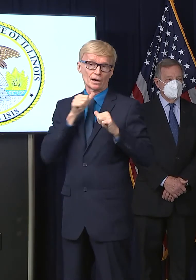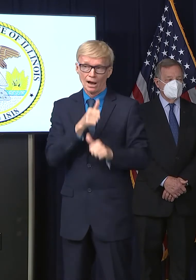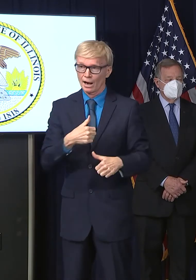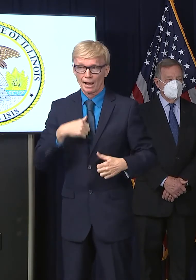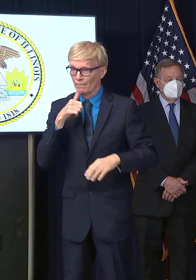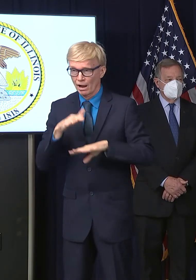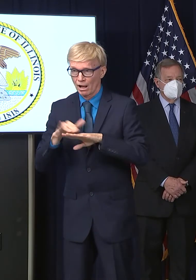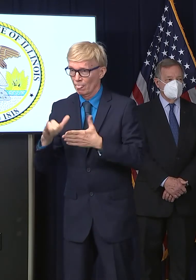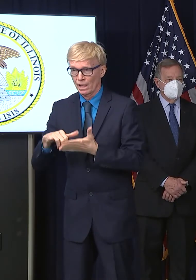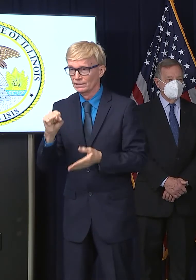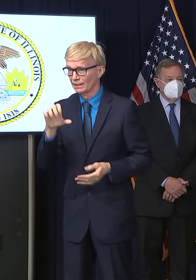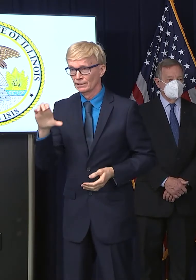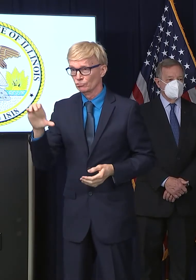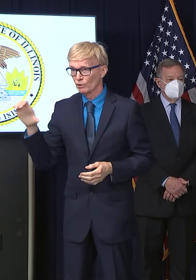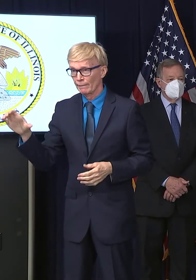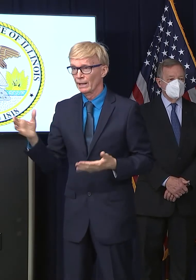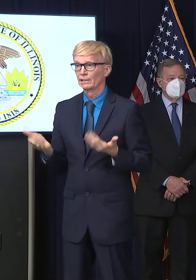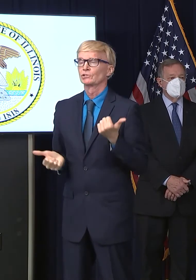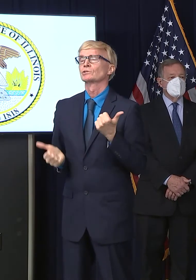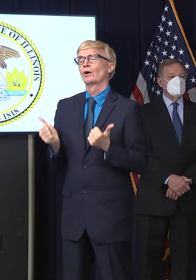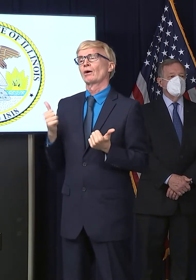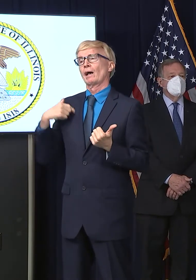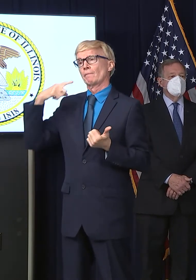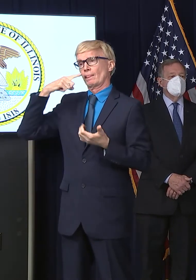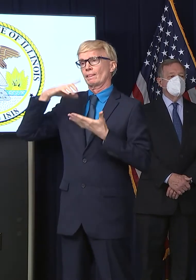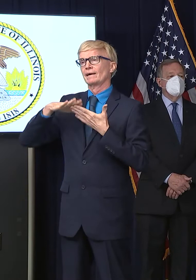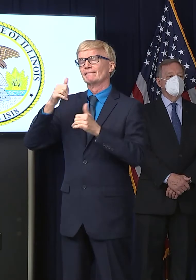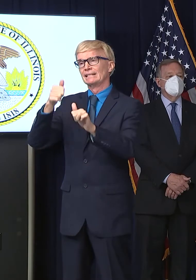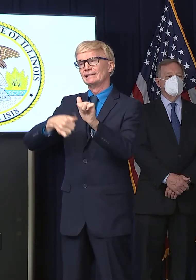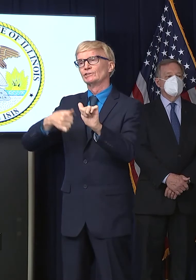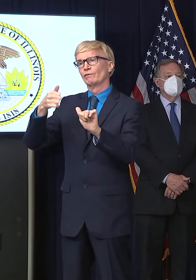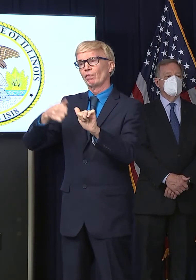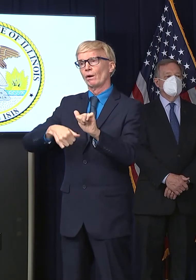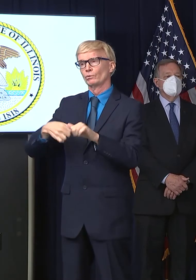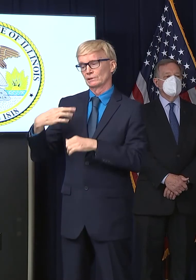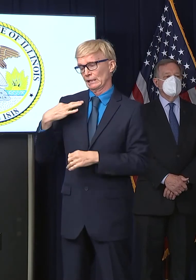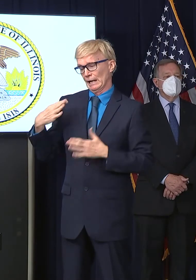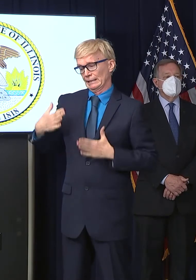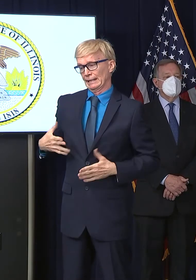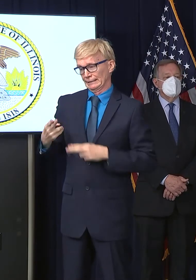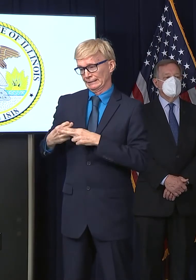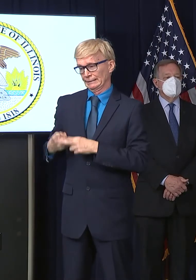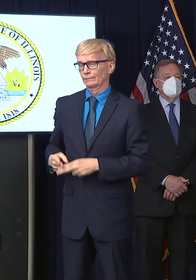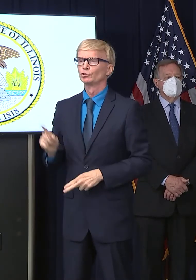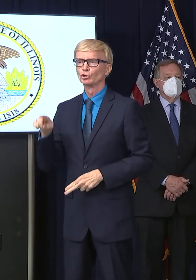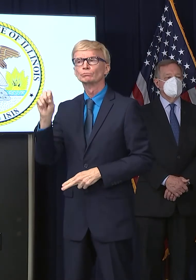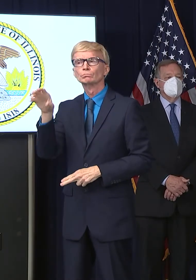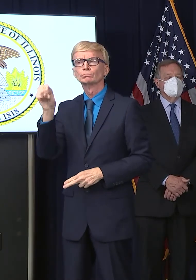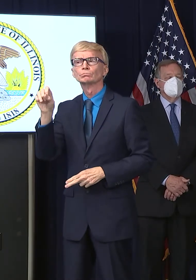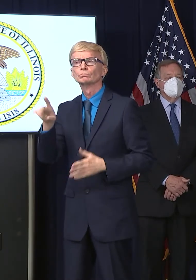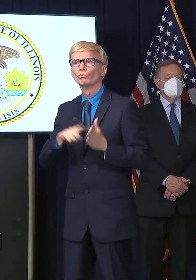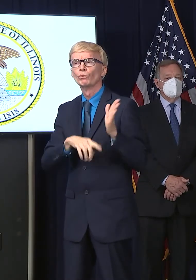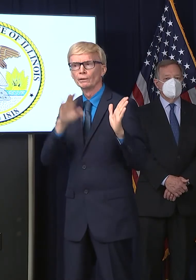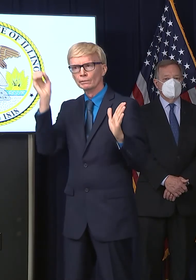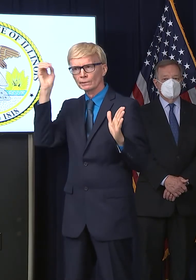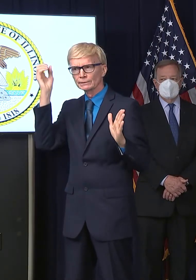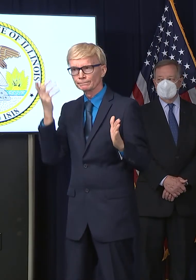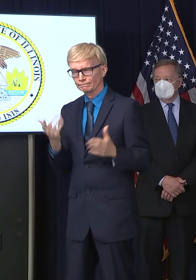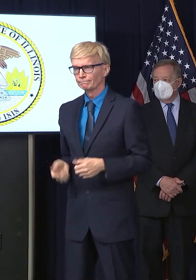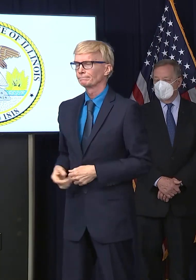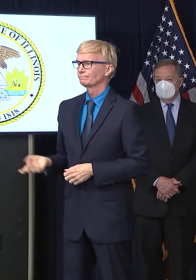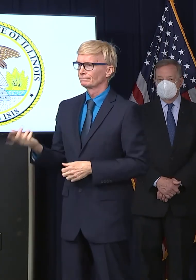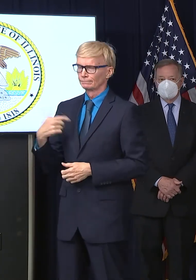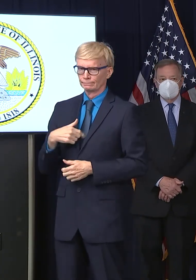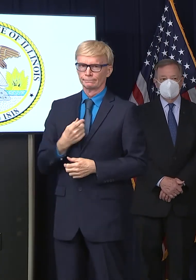Central Committee, but I believe that each of those candidates should make their case to the State Central Committee. All right, we'll do